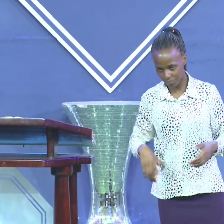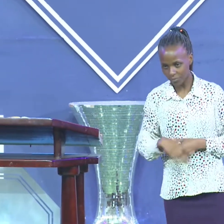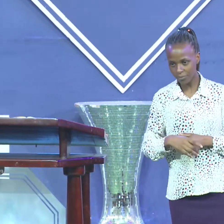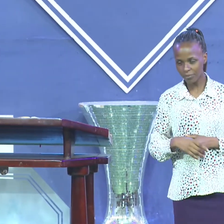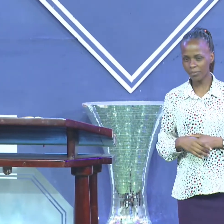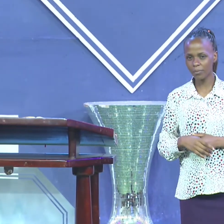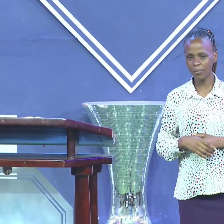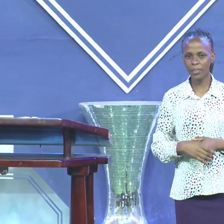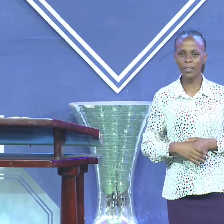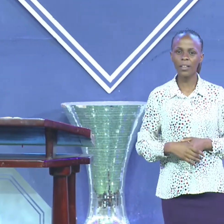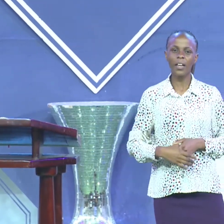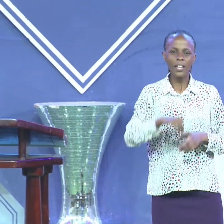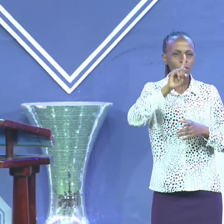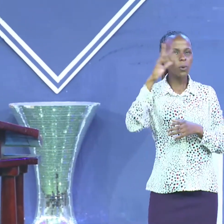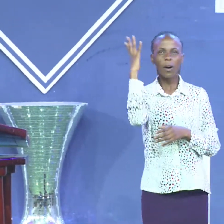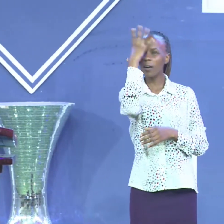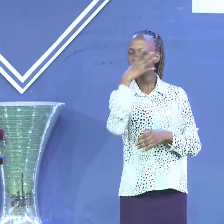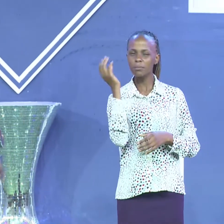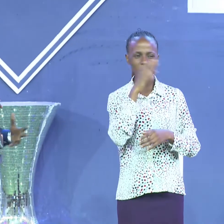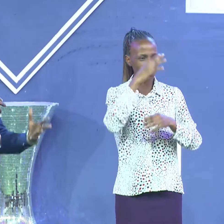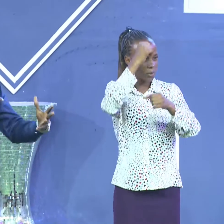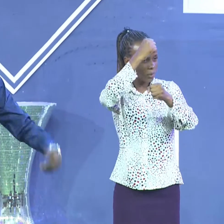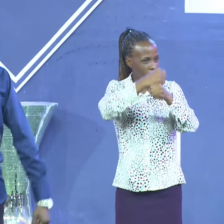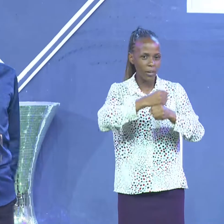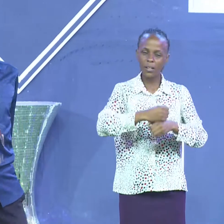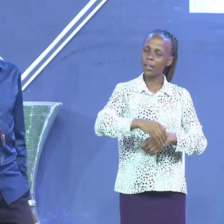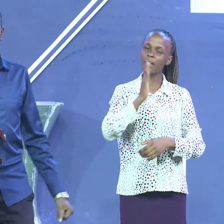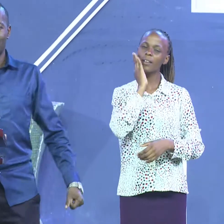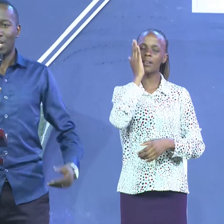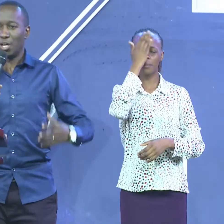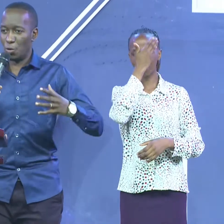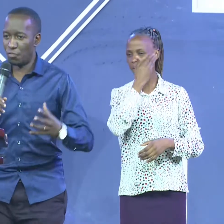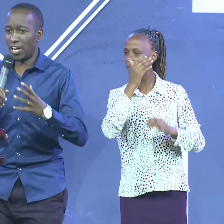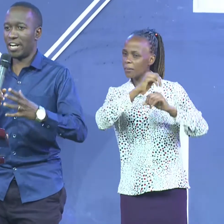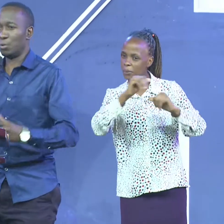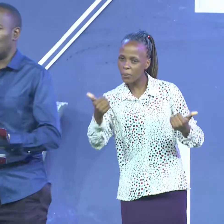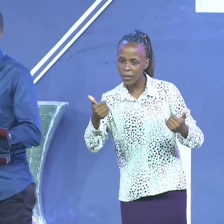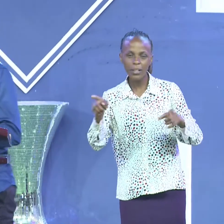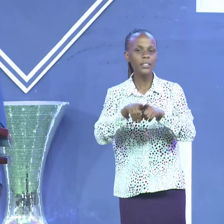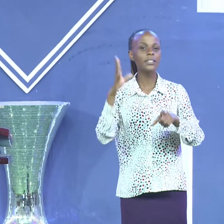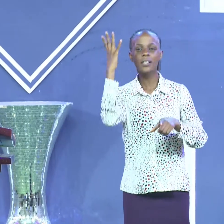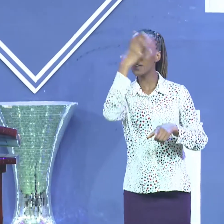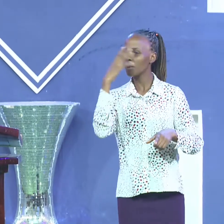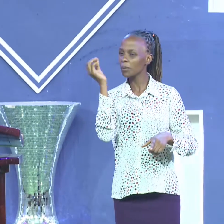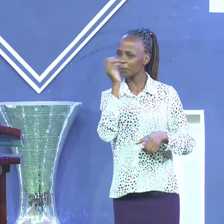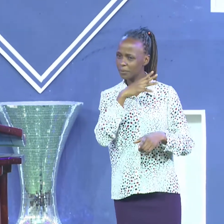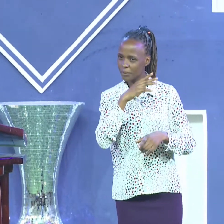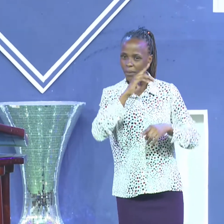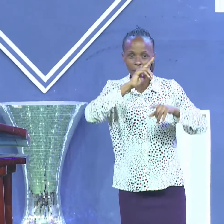the Lord. You're a beautiful girl. You make up very well. And you look